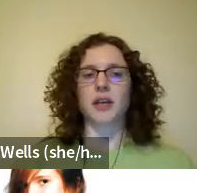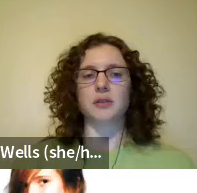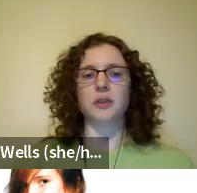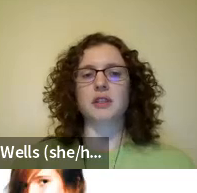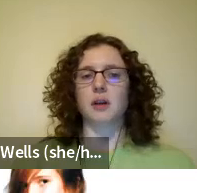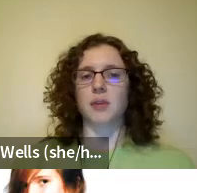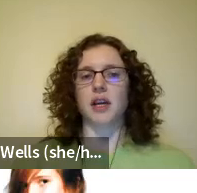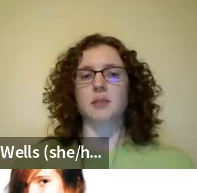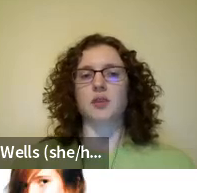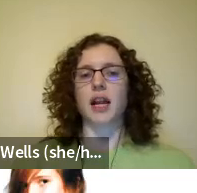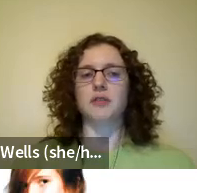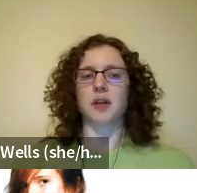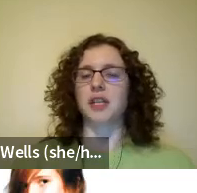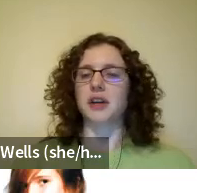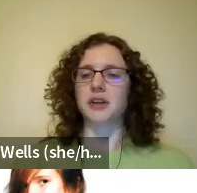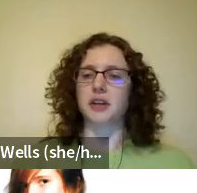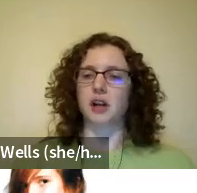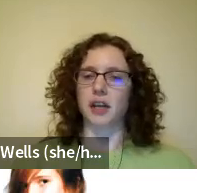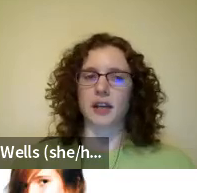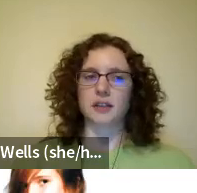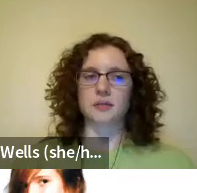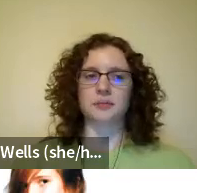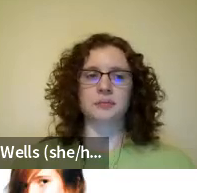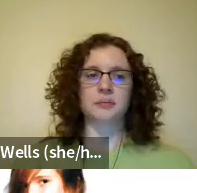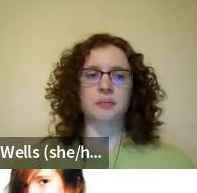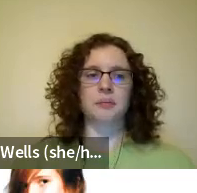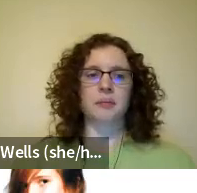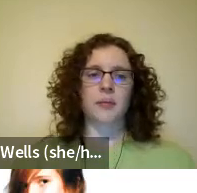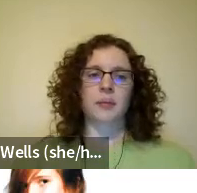and otherwise only saw me at sporadic family dinners and holidays.